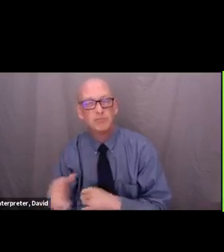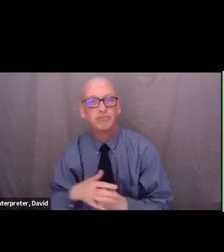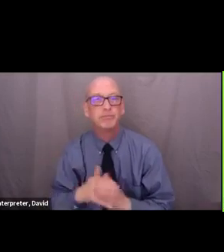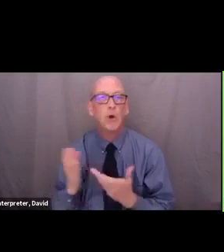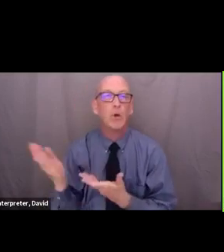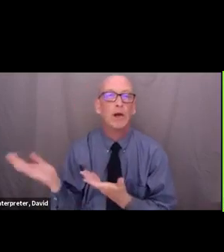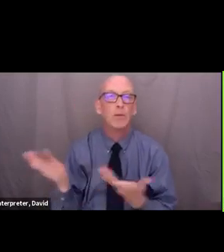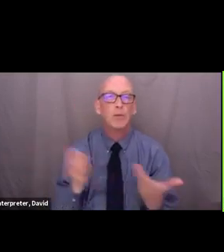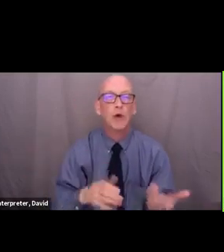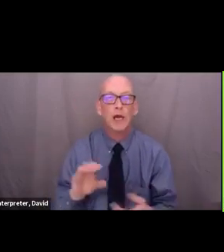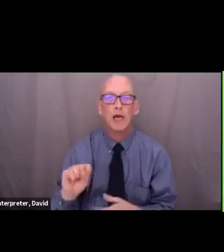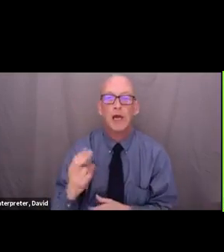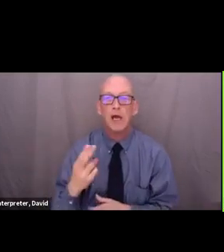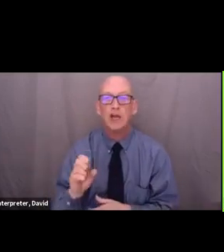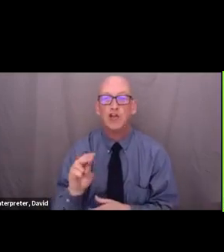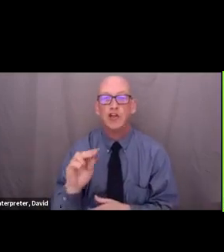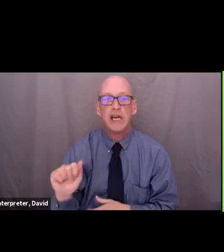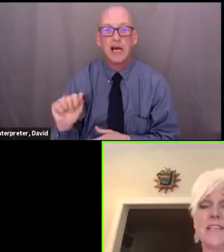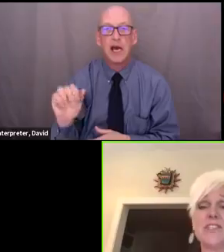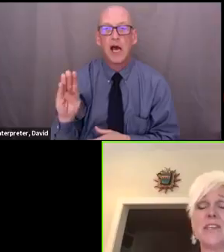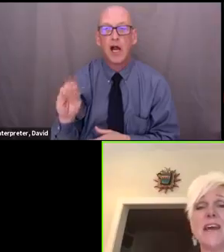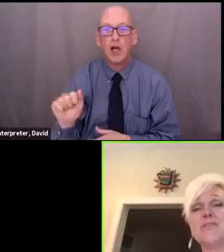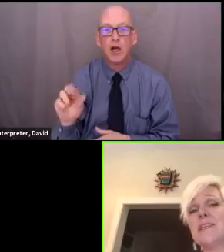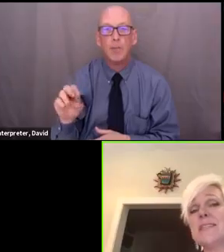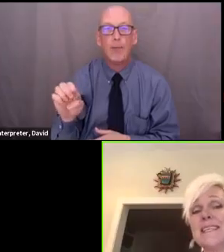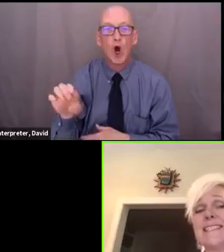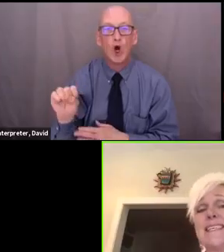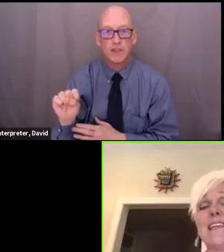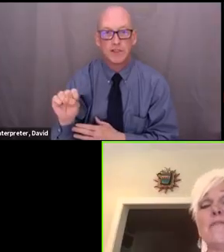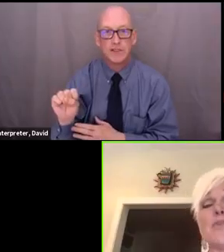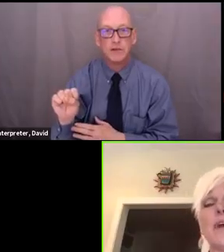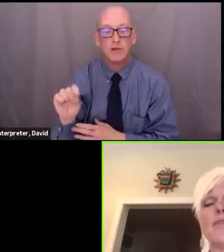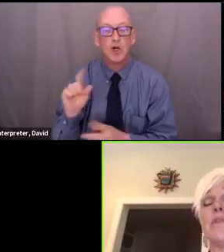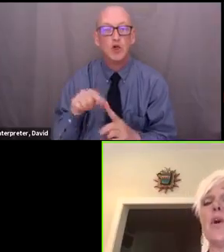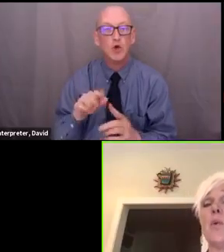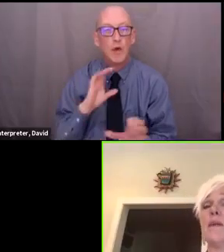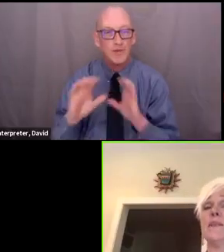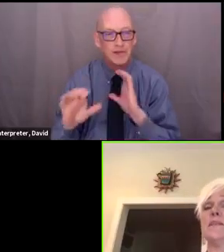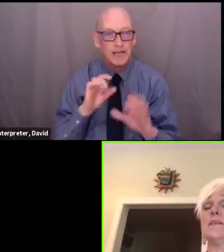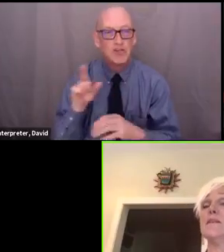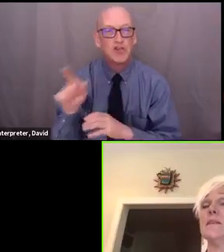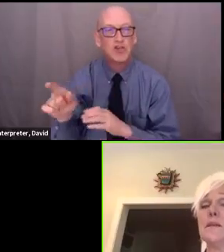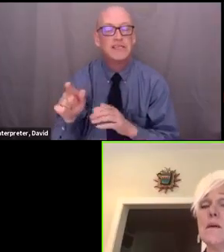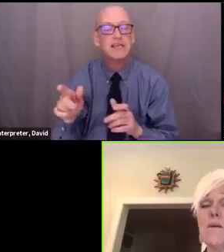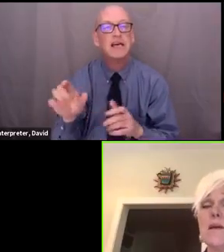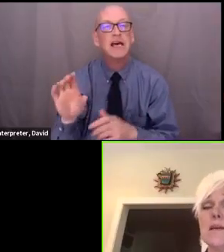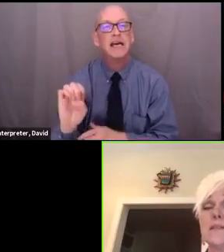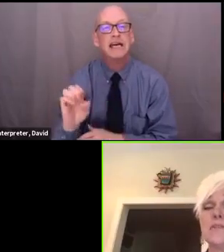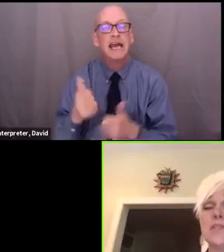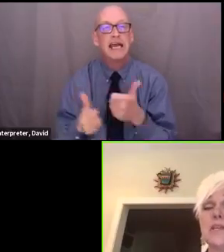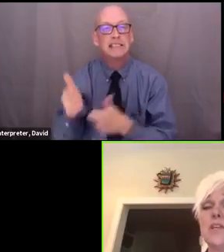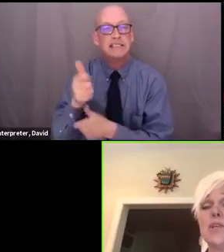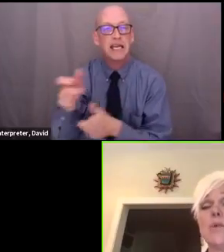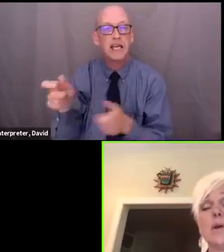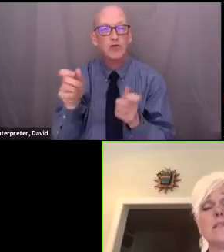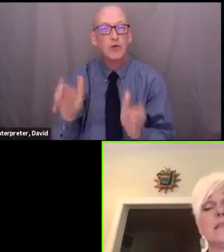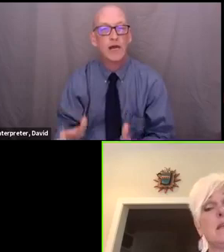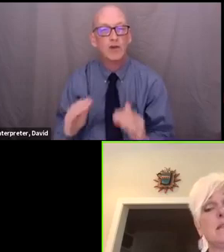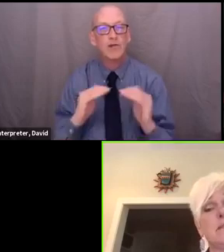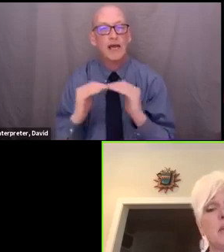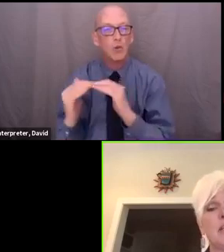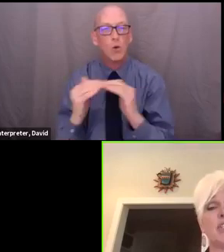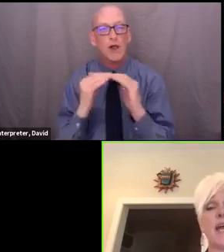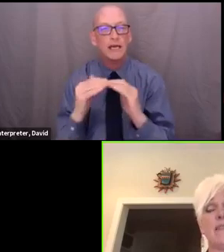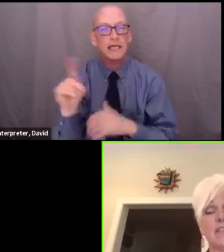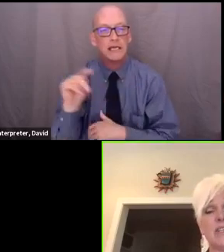bring Sheena Barnes into our conversation now. She is the Executive Director of Equality Toledo. So Sheena, you are seeing